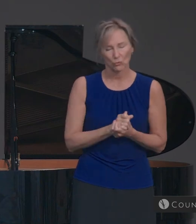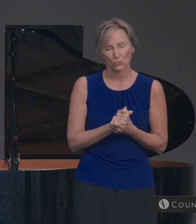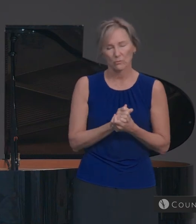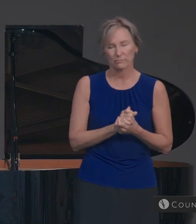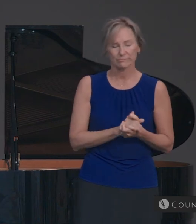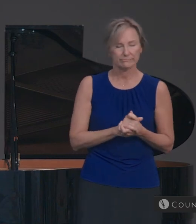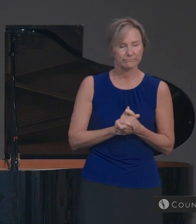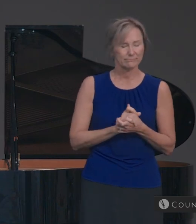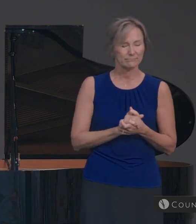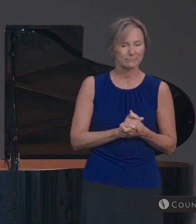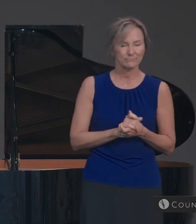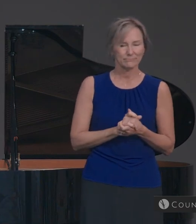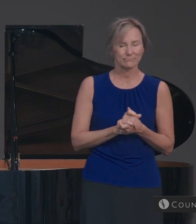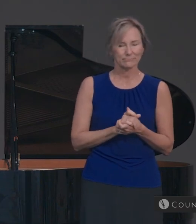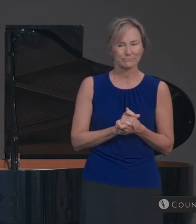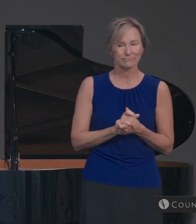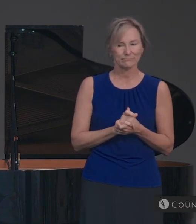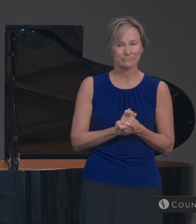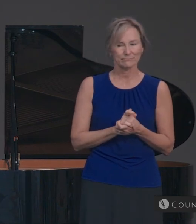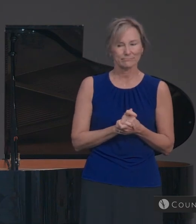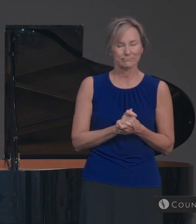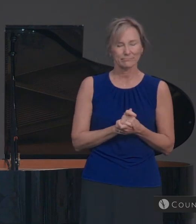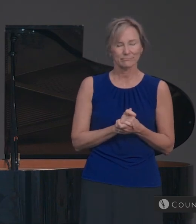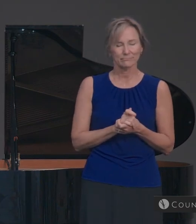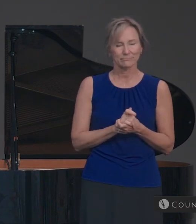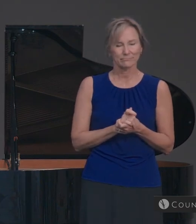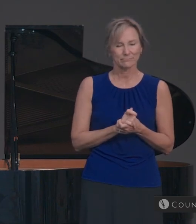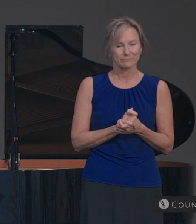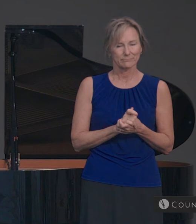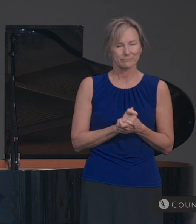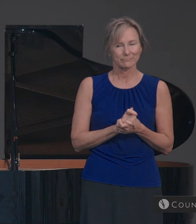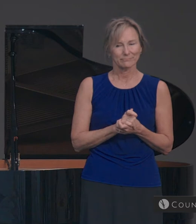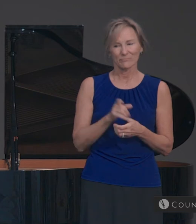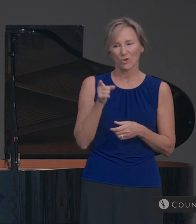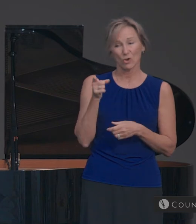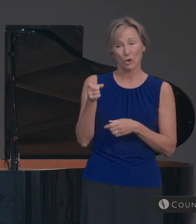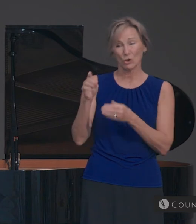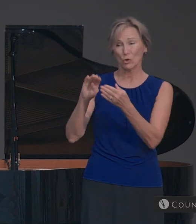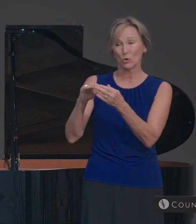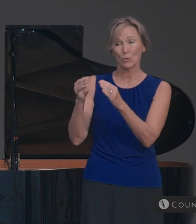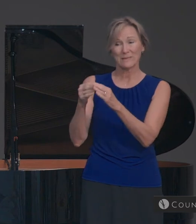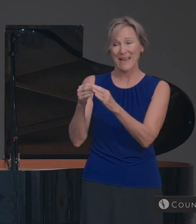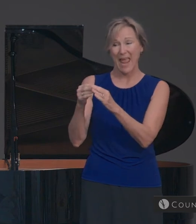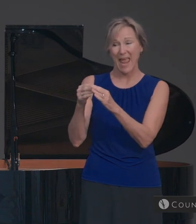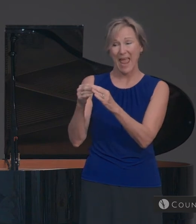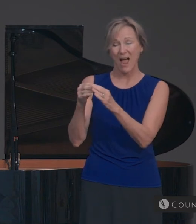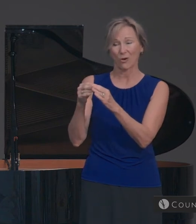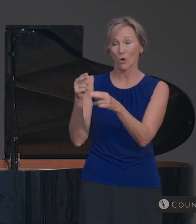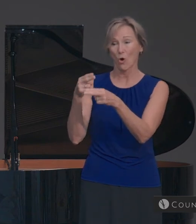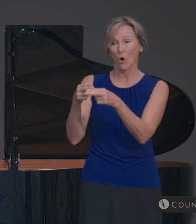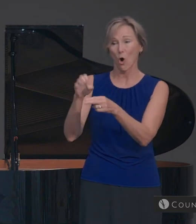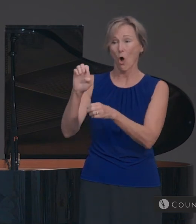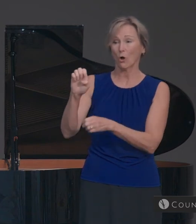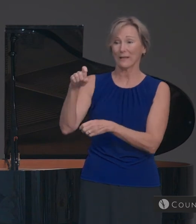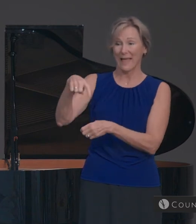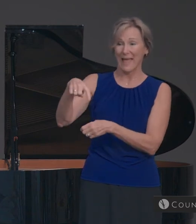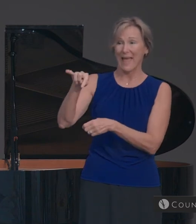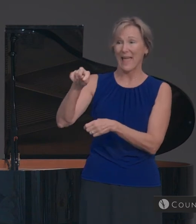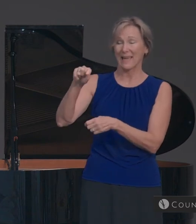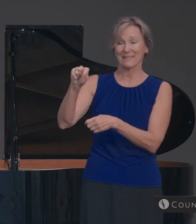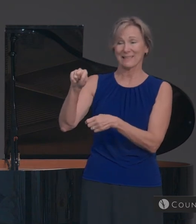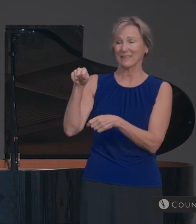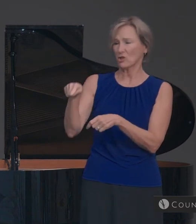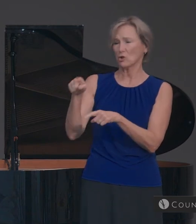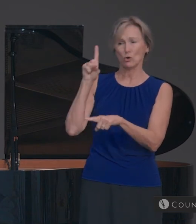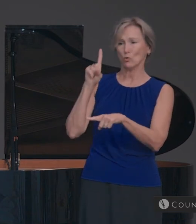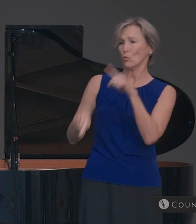he says to them, you town of exits, you shall not come out. You'll be shut up. You will be shut up